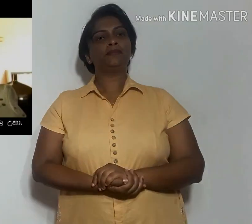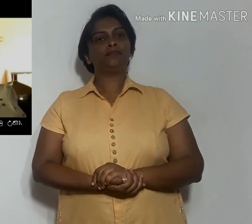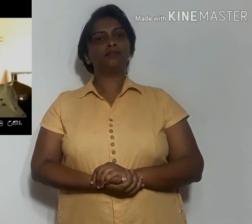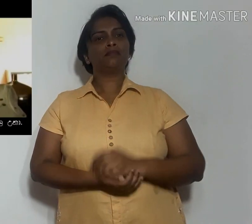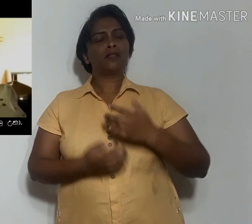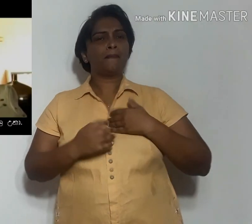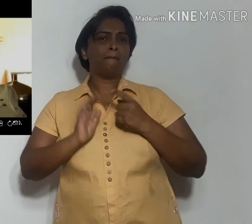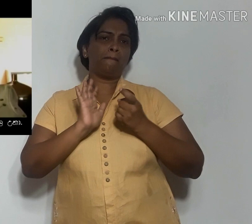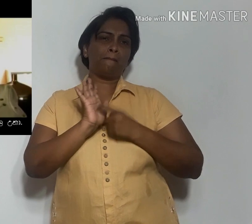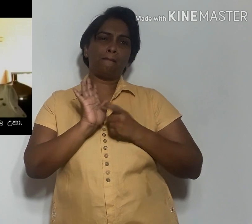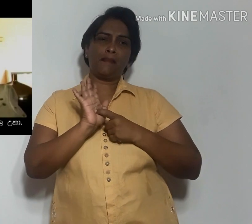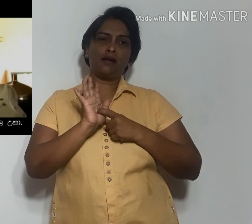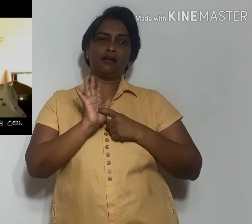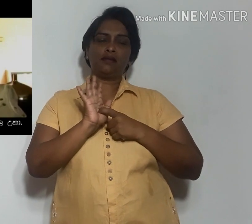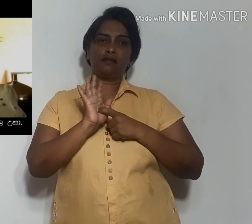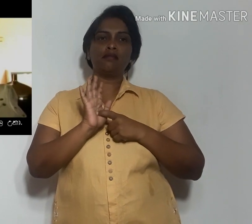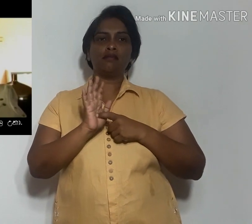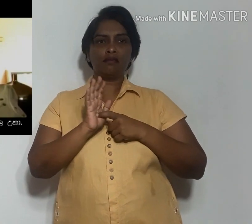I was scared.